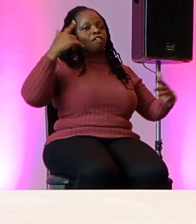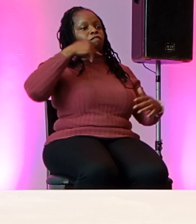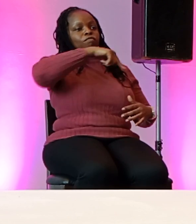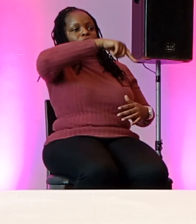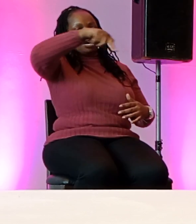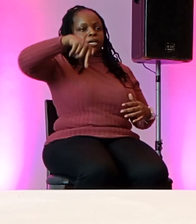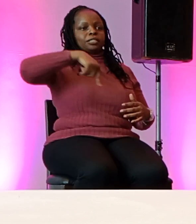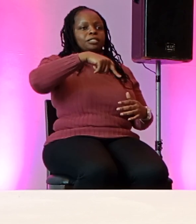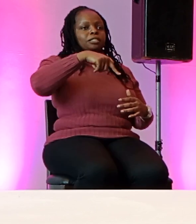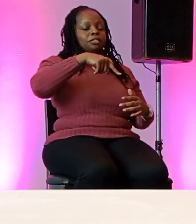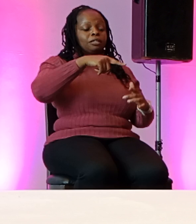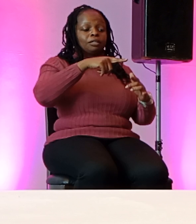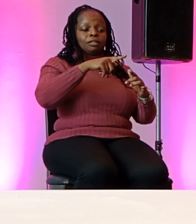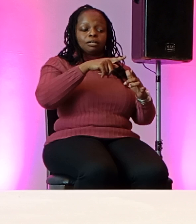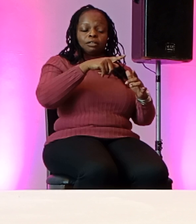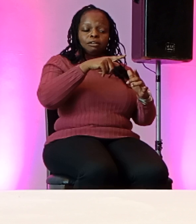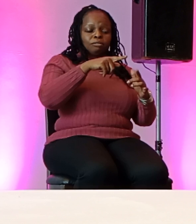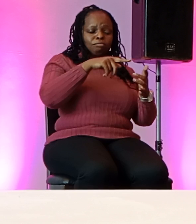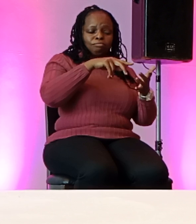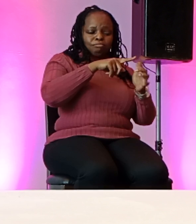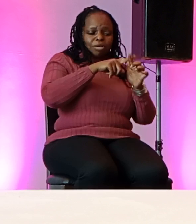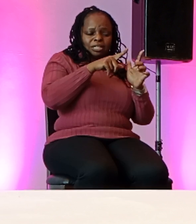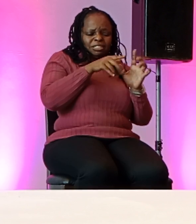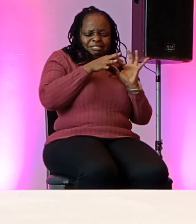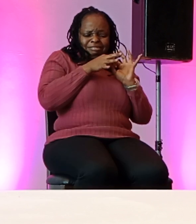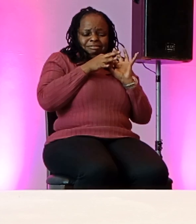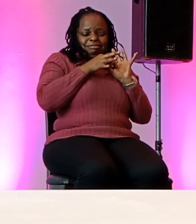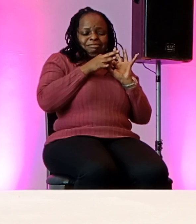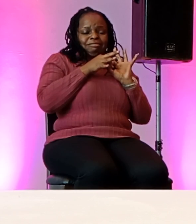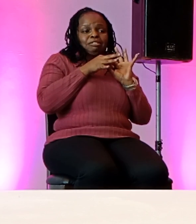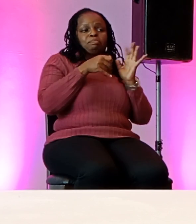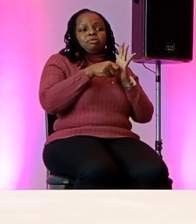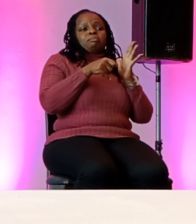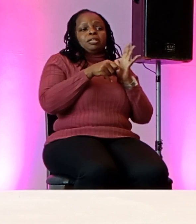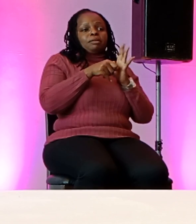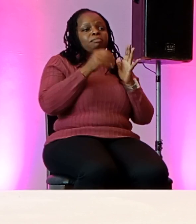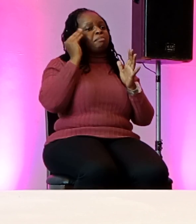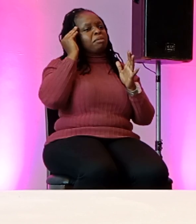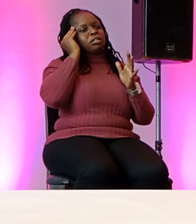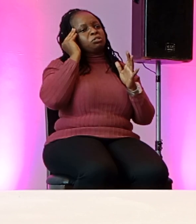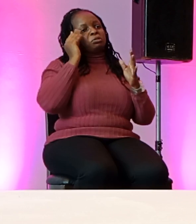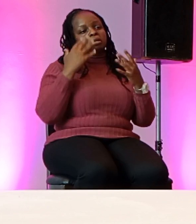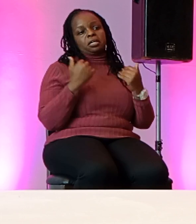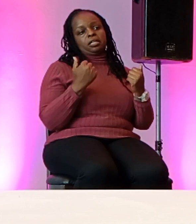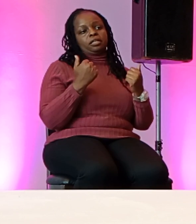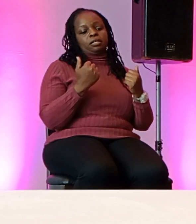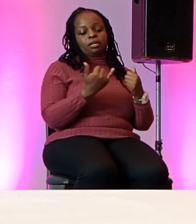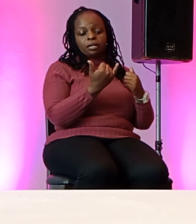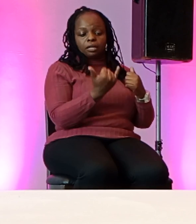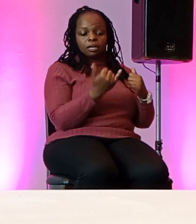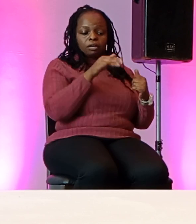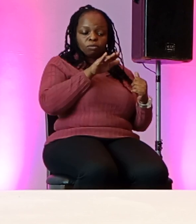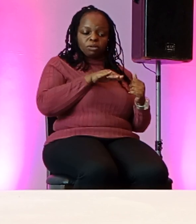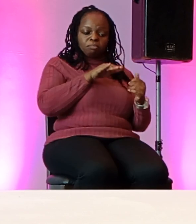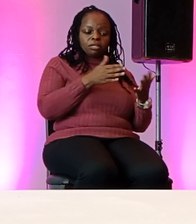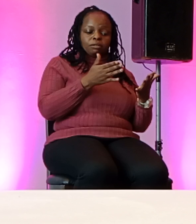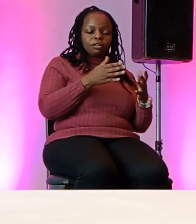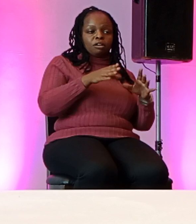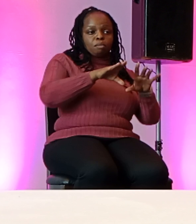us, but we are engulfed in issues of mental health as young women, broken